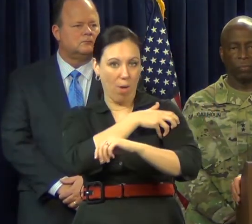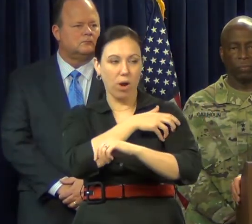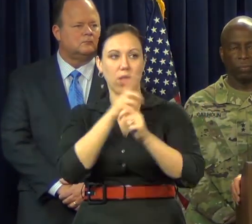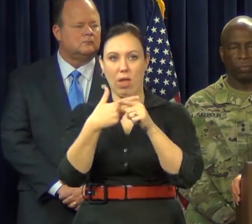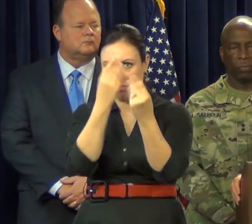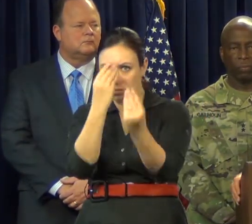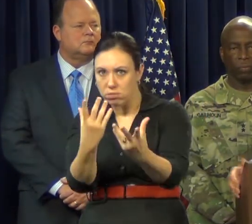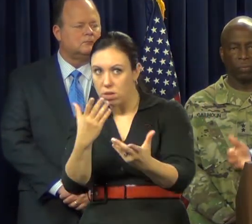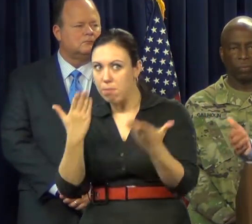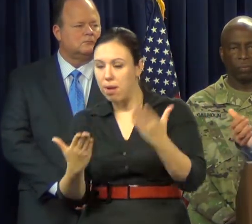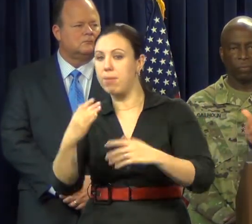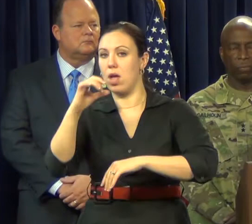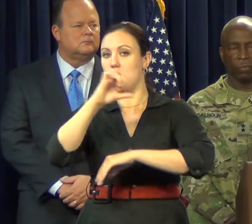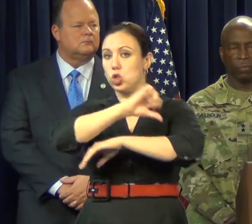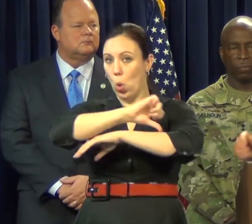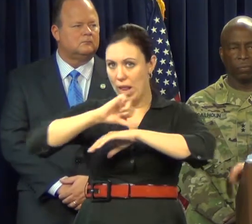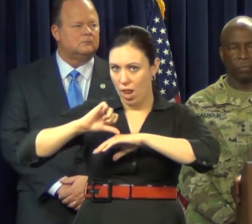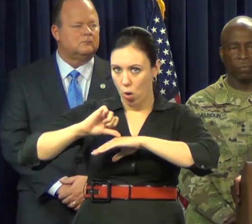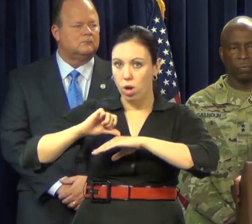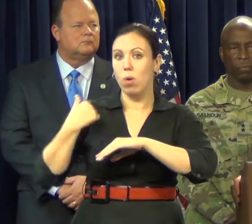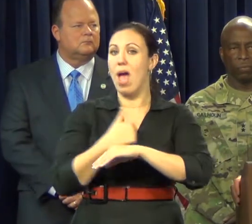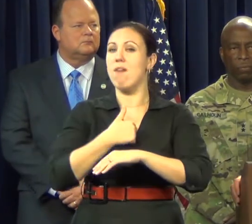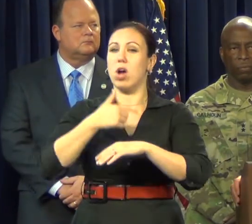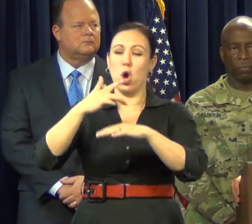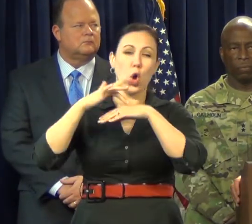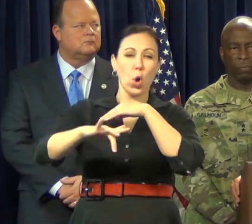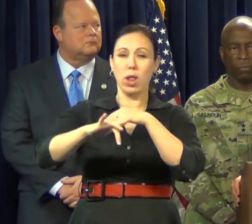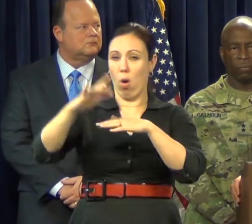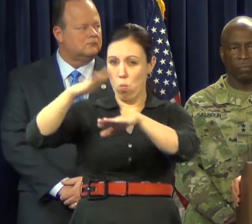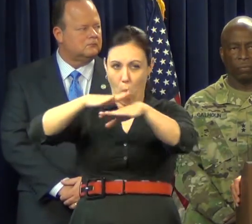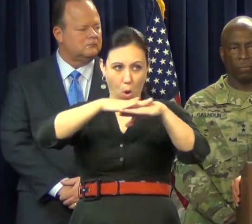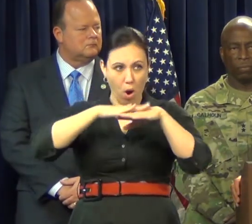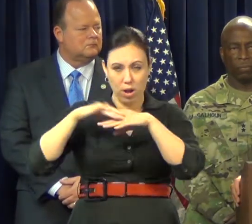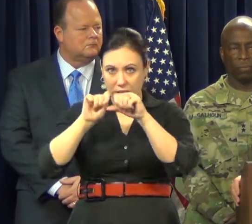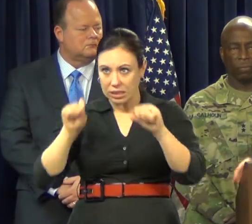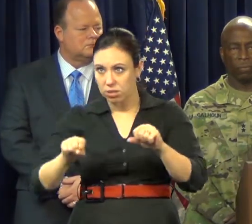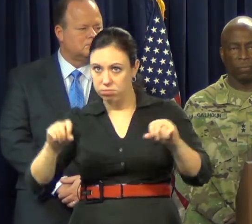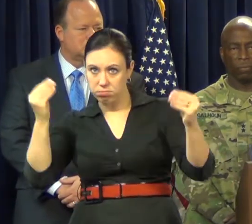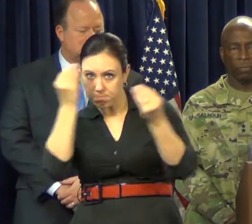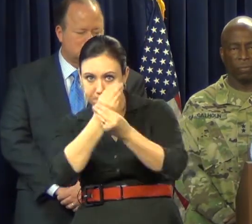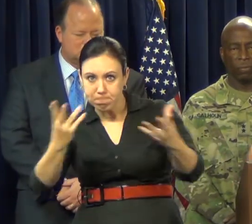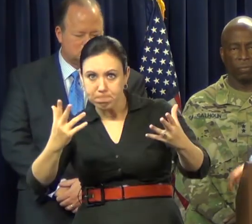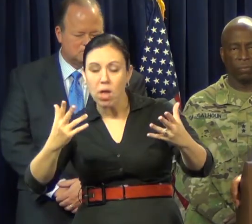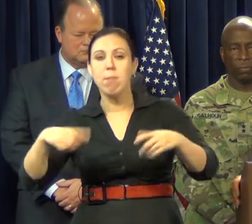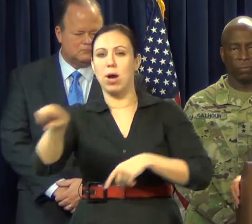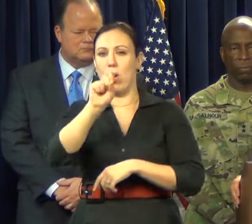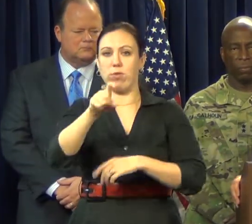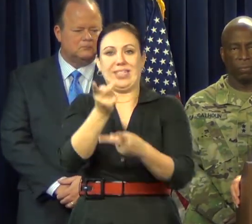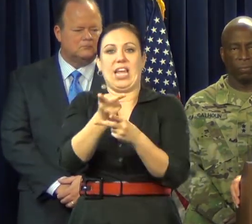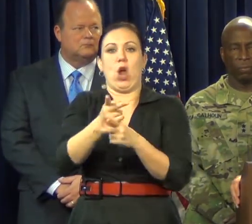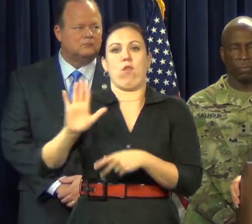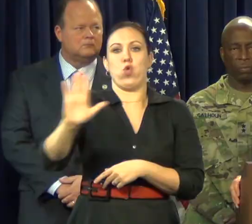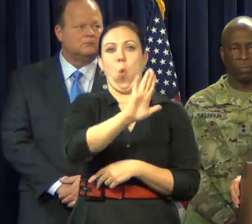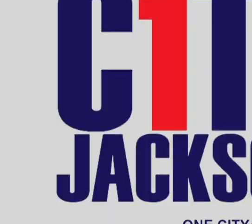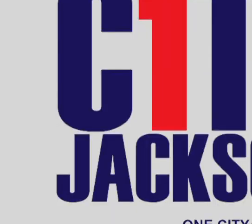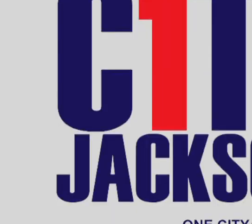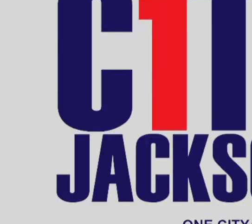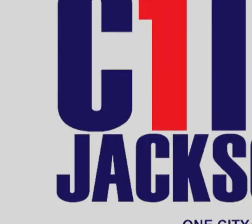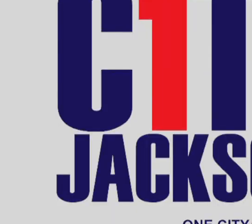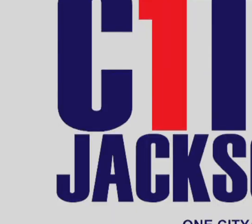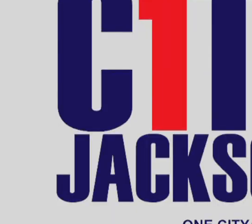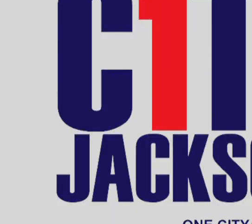that there might be a tornado. Now we have early warning systems around the state. We work hard to do that, but I mean, you got to take care of your own family and yourself.